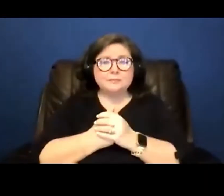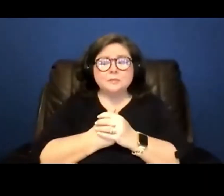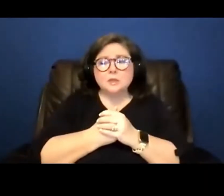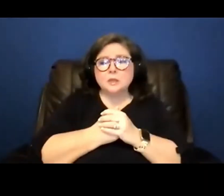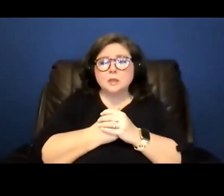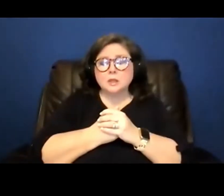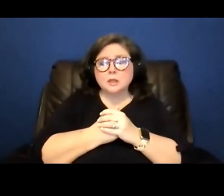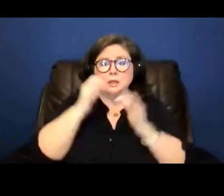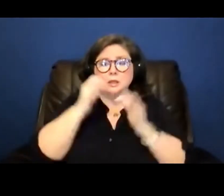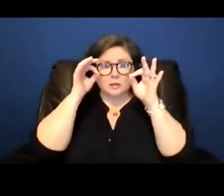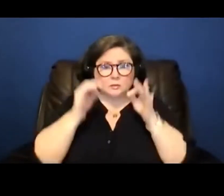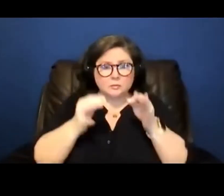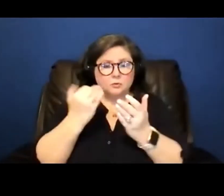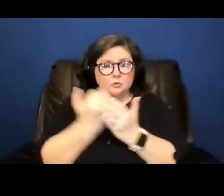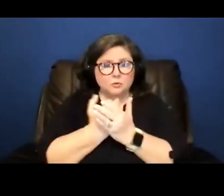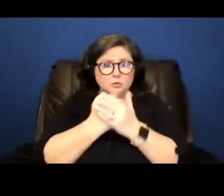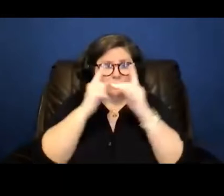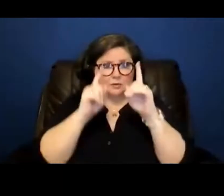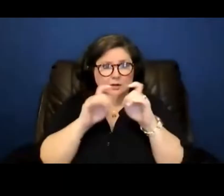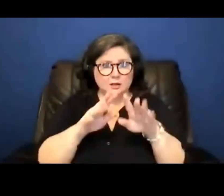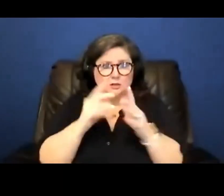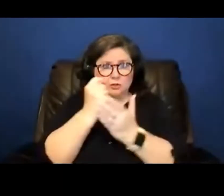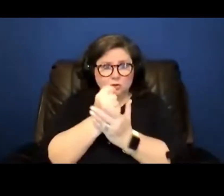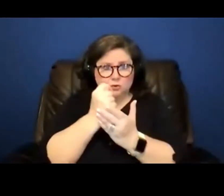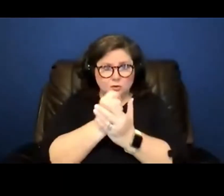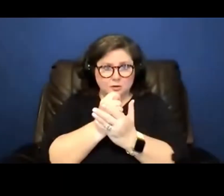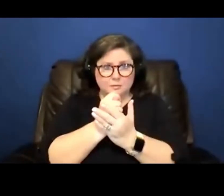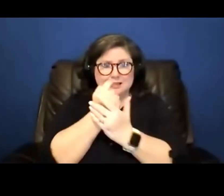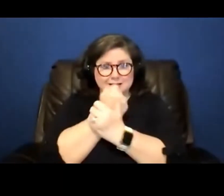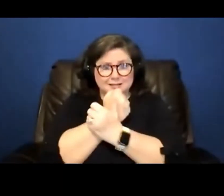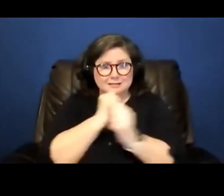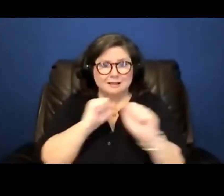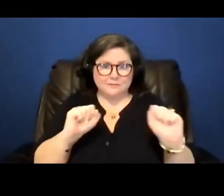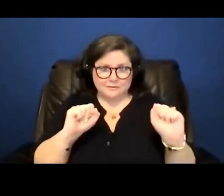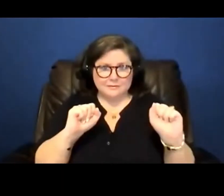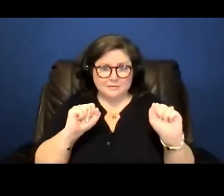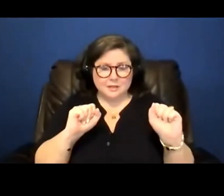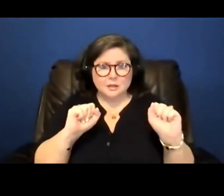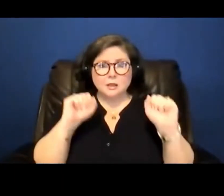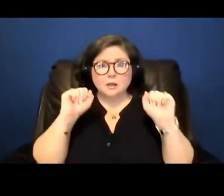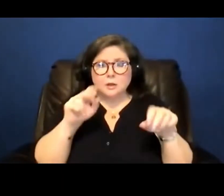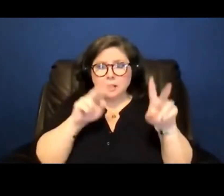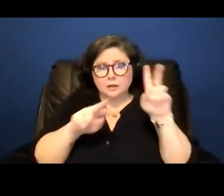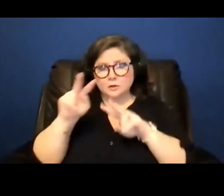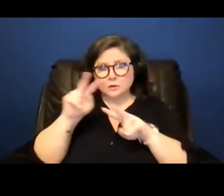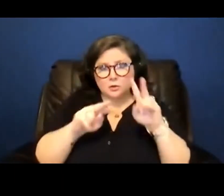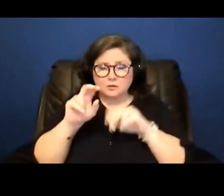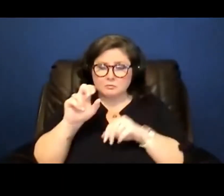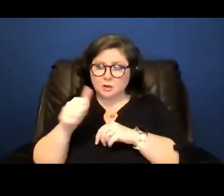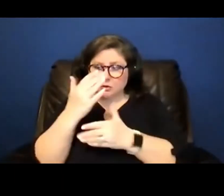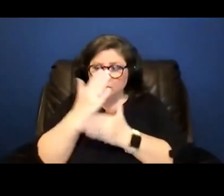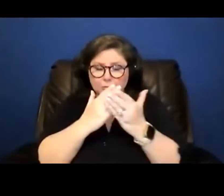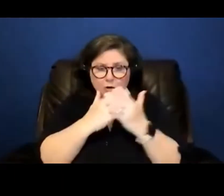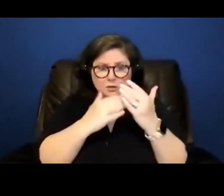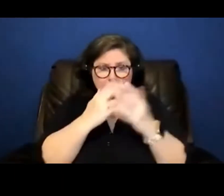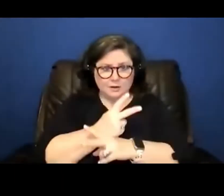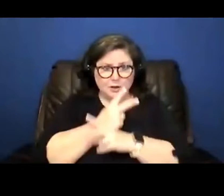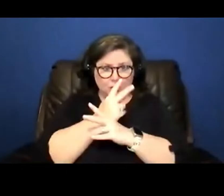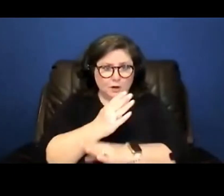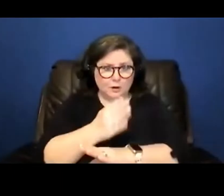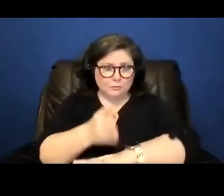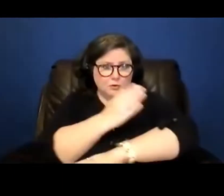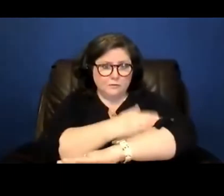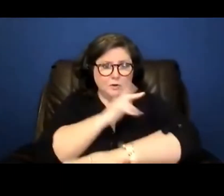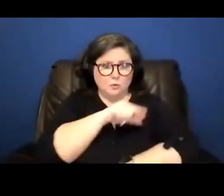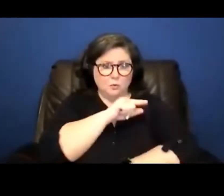determine if a new test or treatment works and is it safe. And we can look at other aspects of care, such as improving the quality